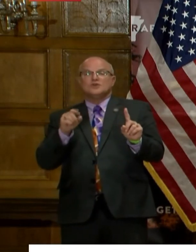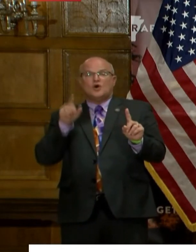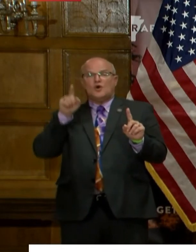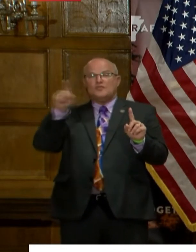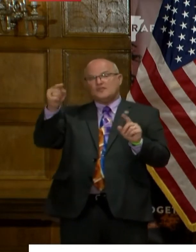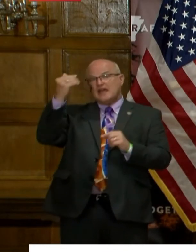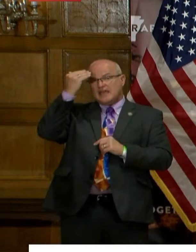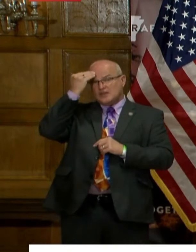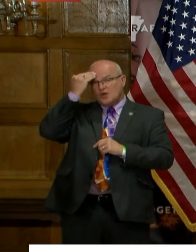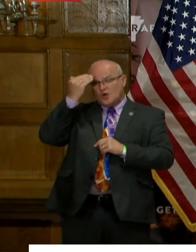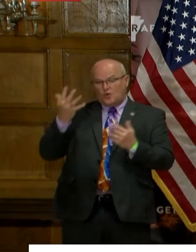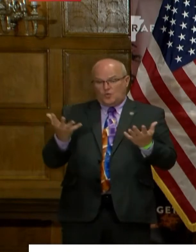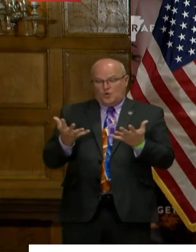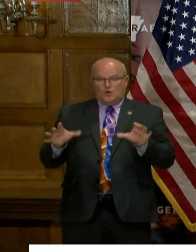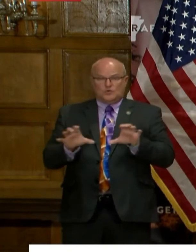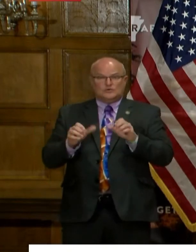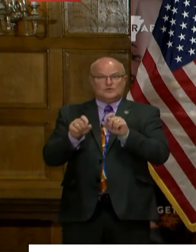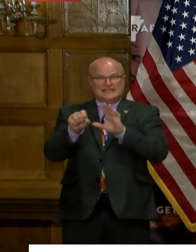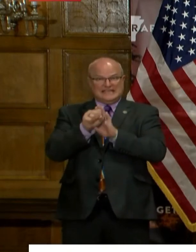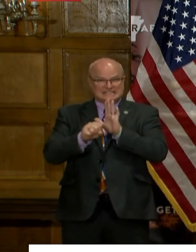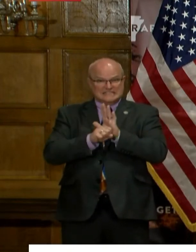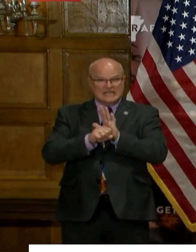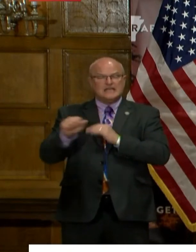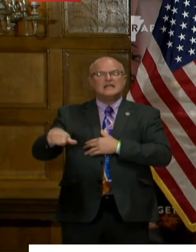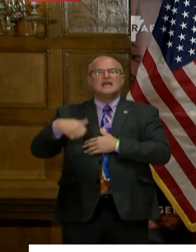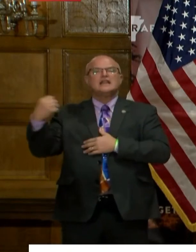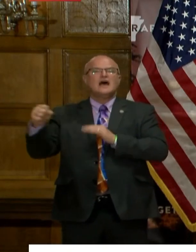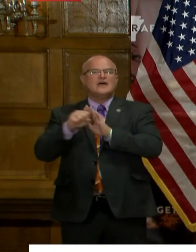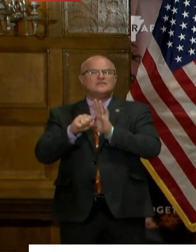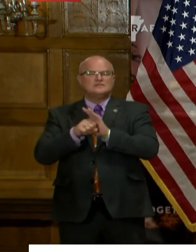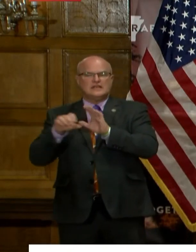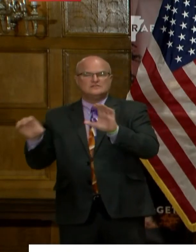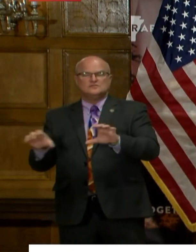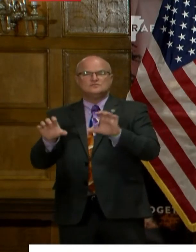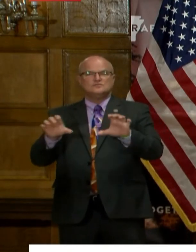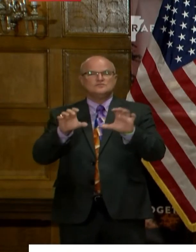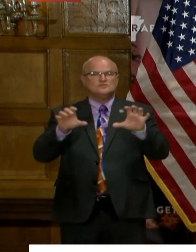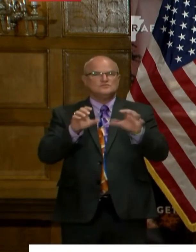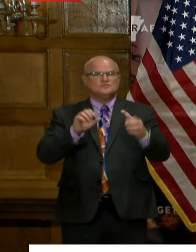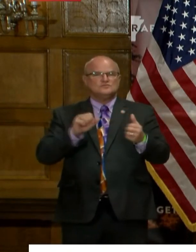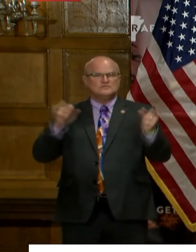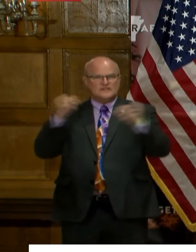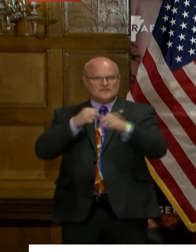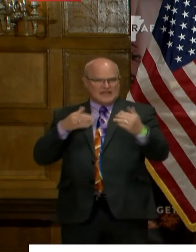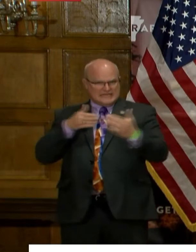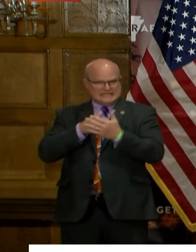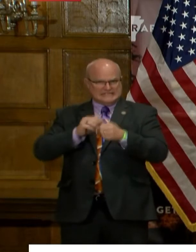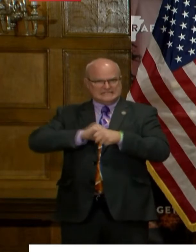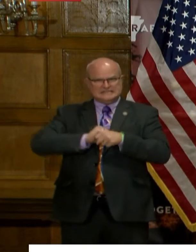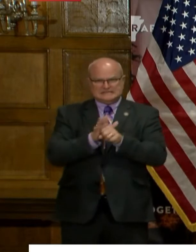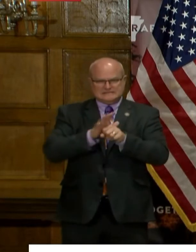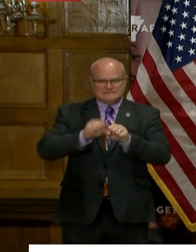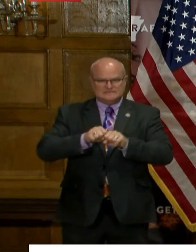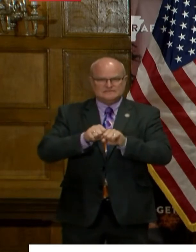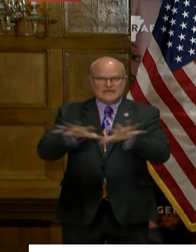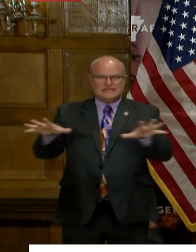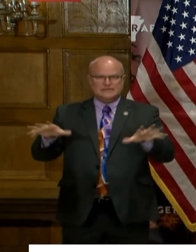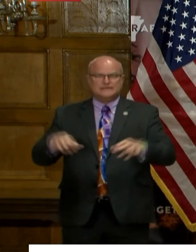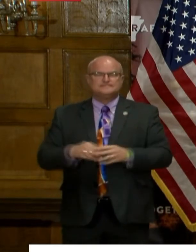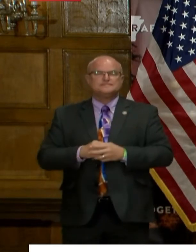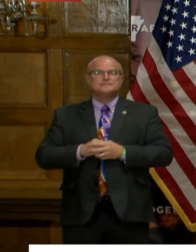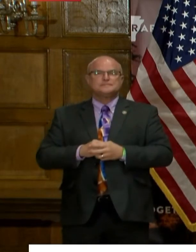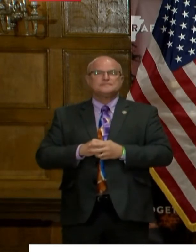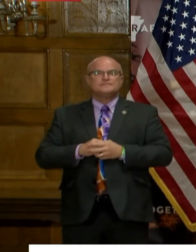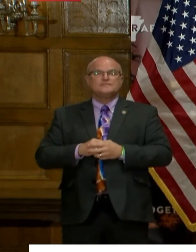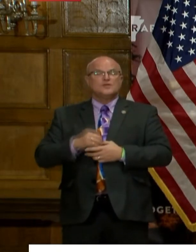aware of what we're doing as a state and what other states are doing to fight this pandemic. The White House report